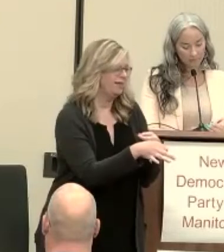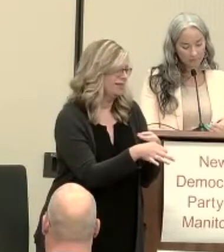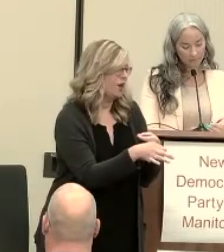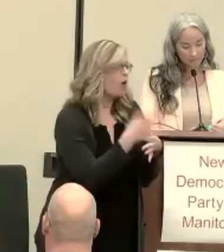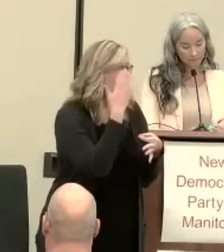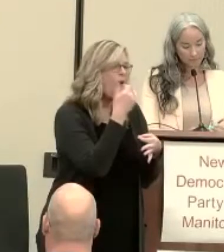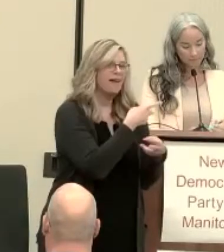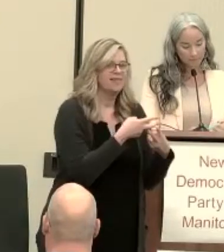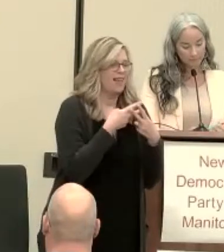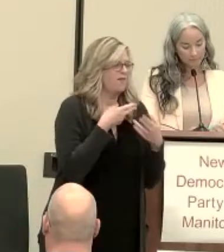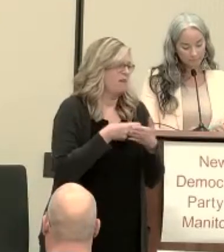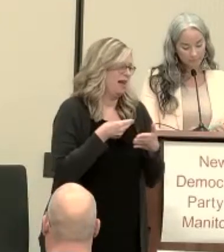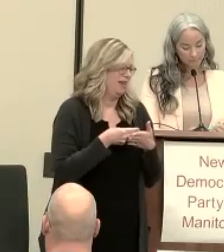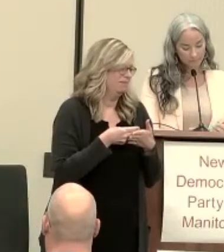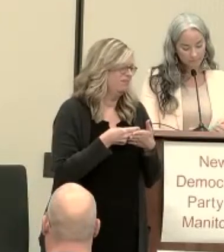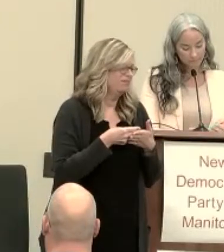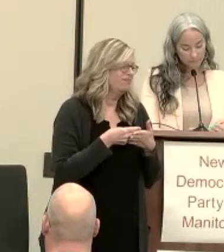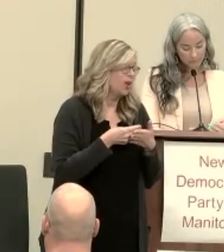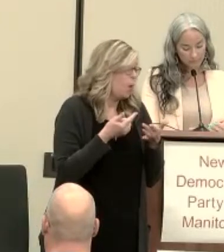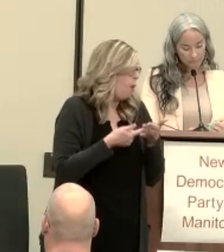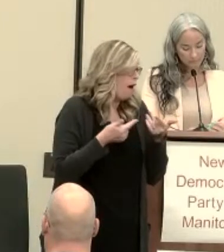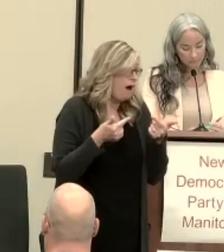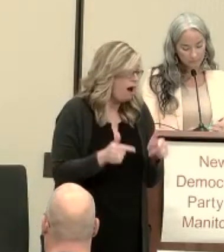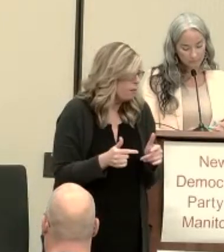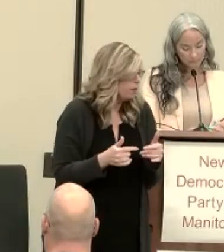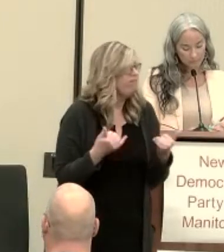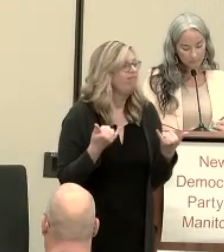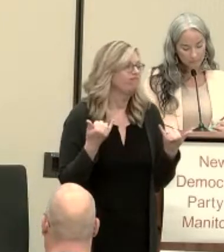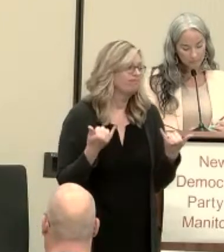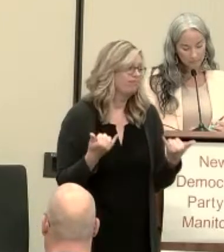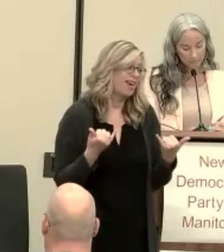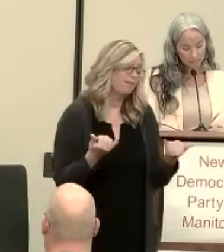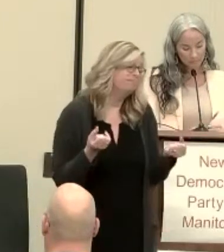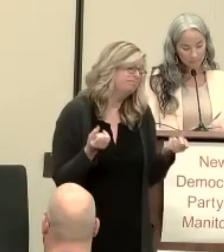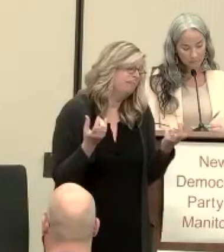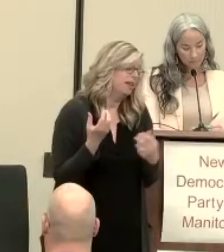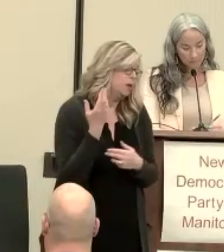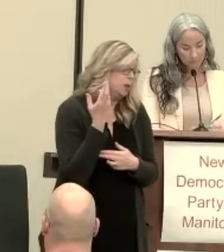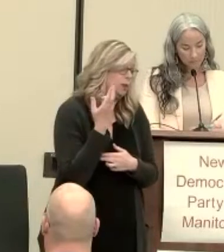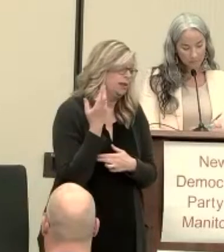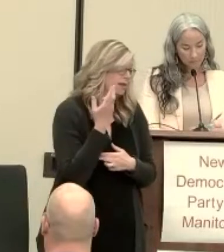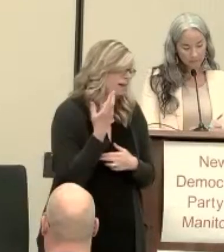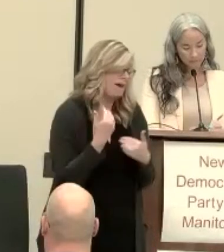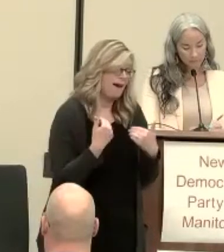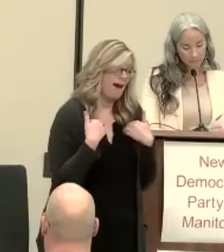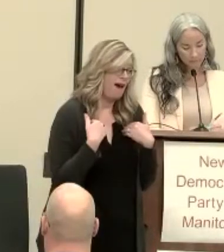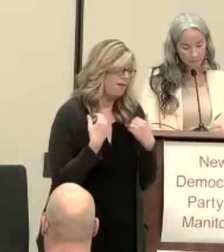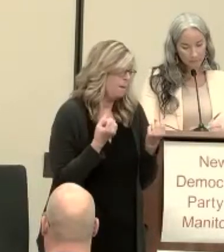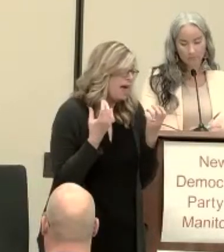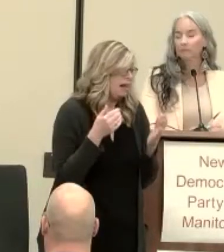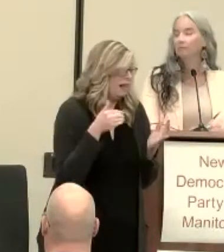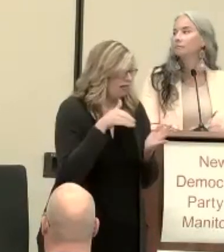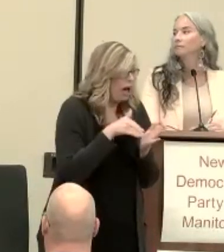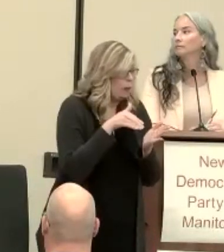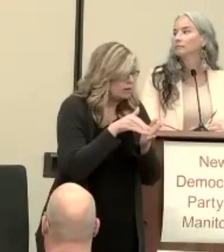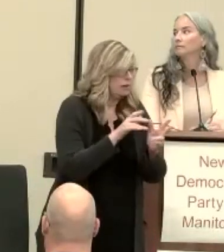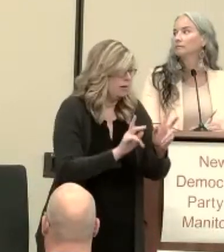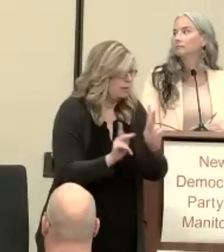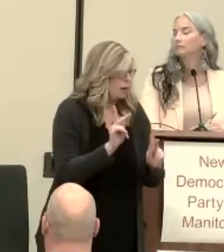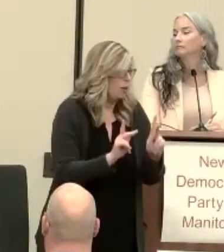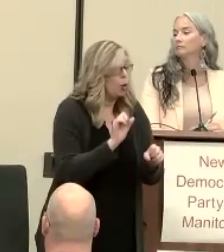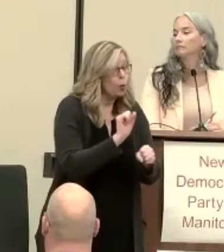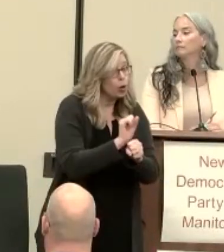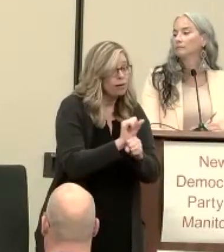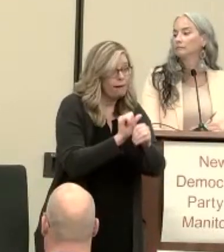money. And as a result, and for many reasons, there are thousands fewer people working for the